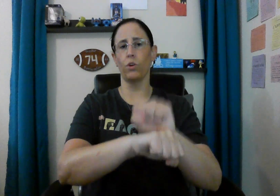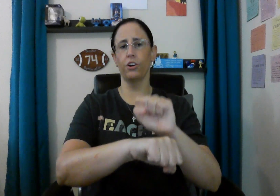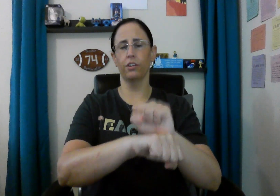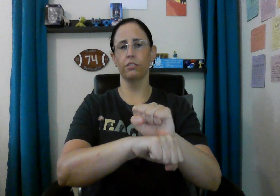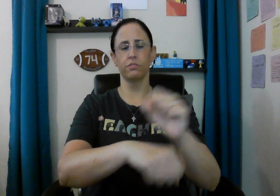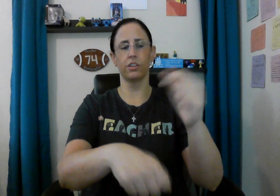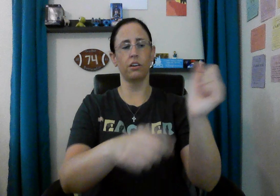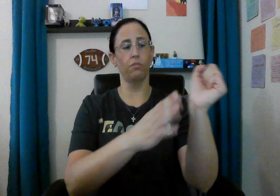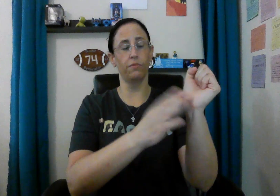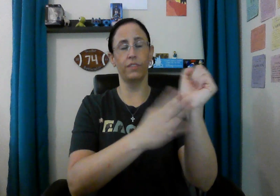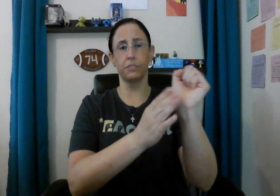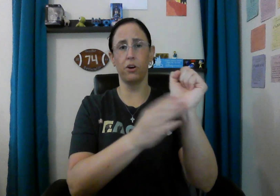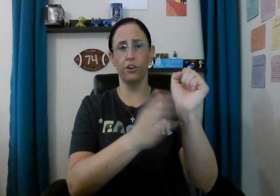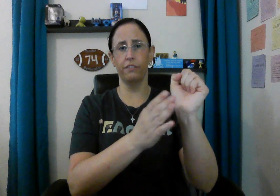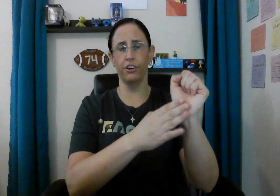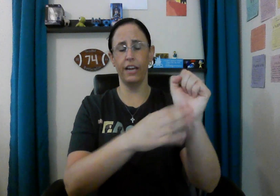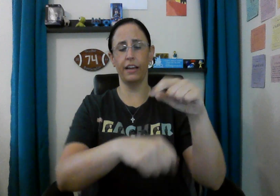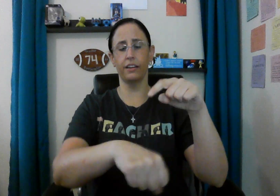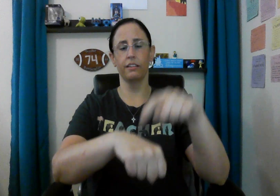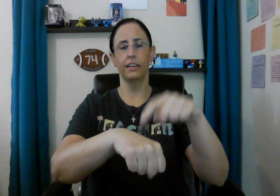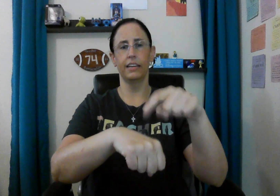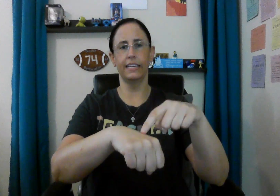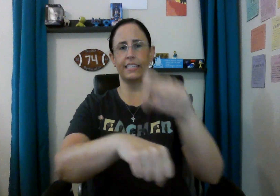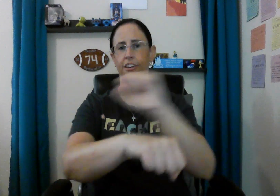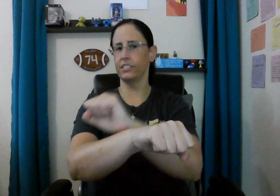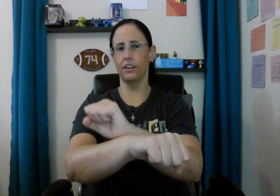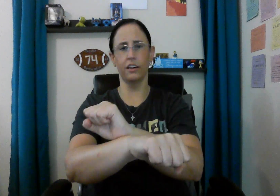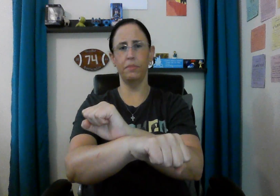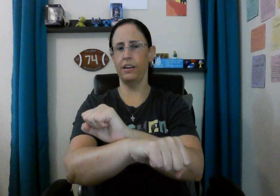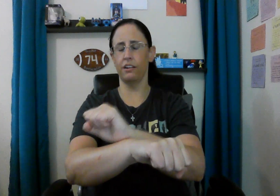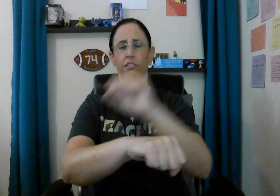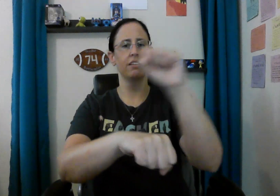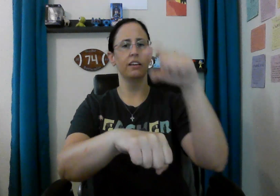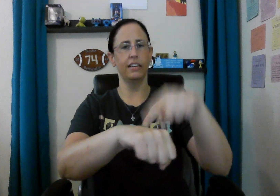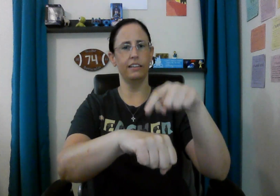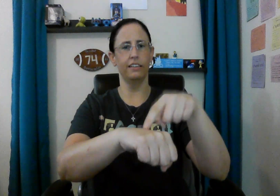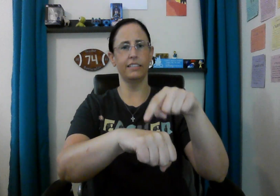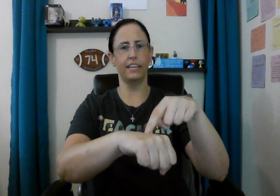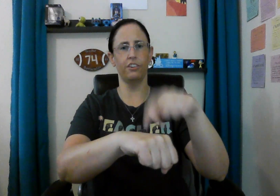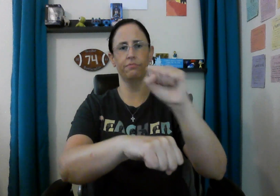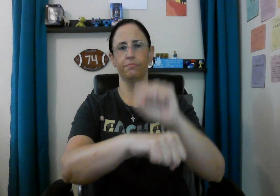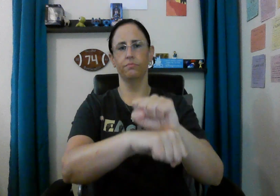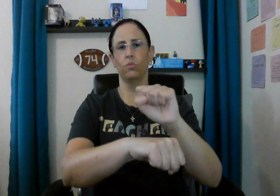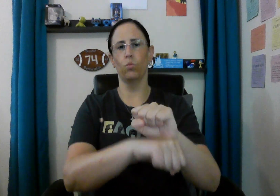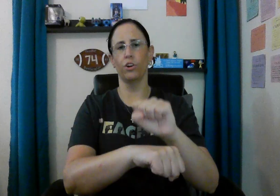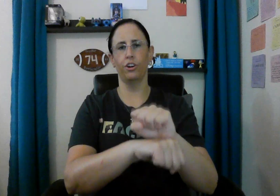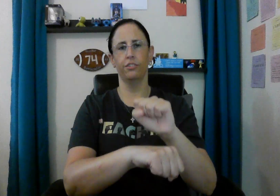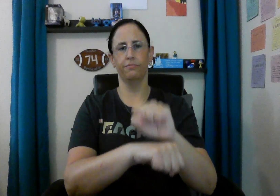Work. So this part of your hand hits here. It's not up here. It's here. Work.